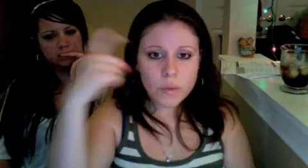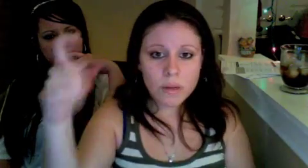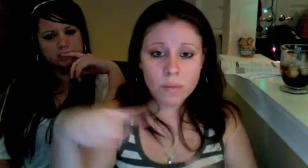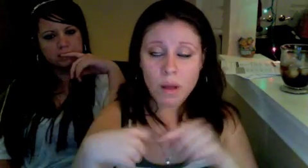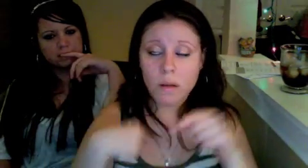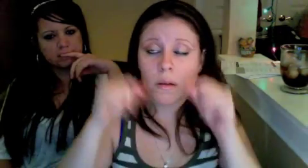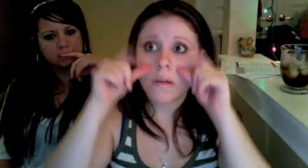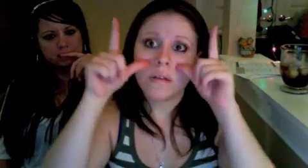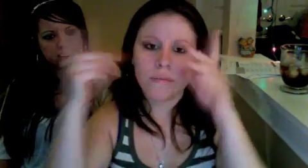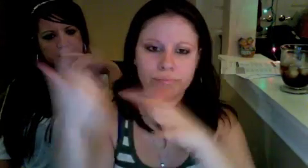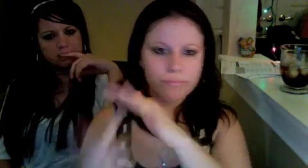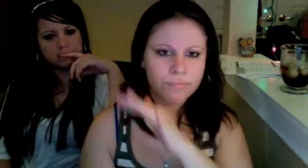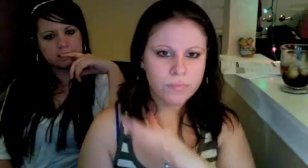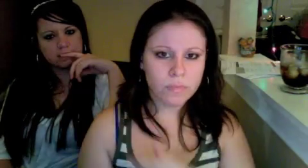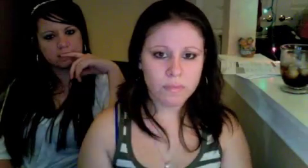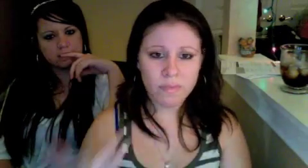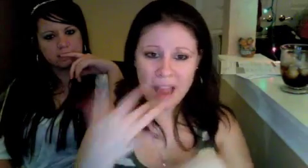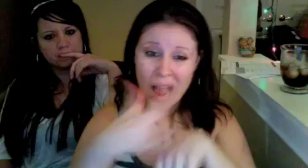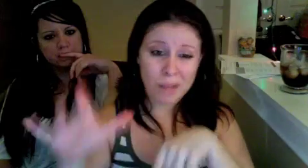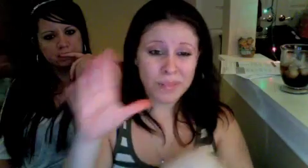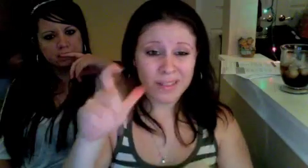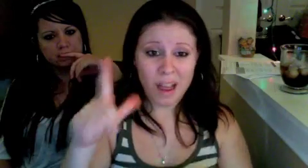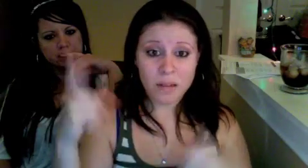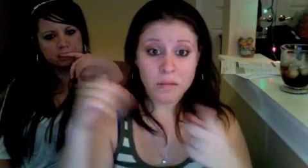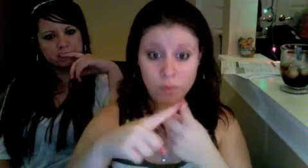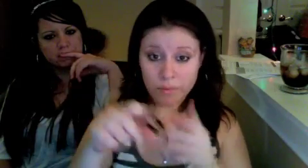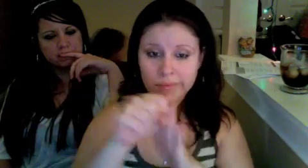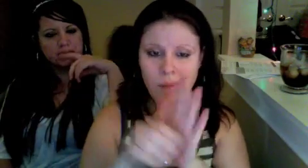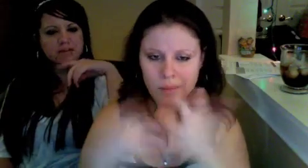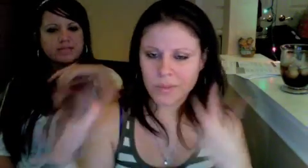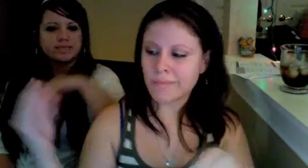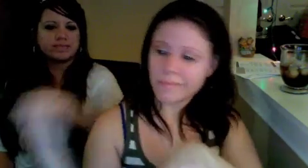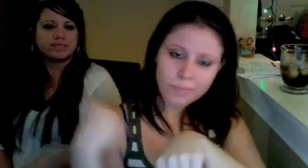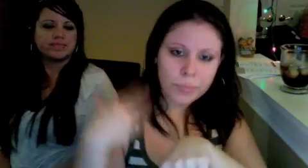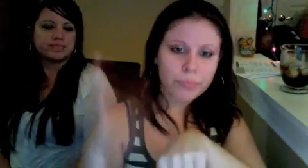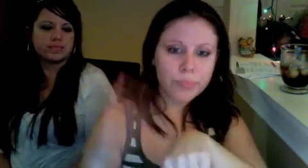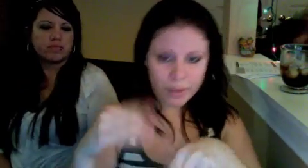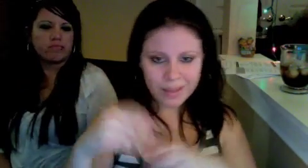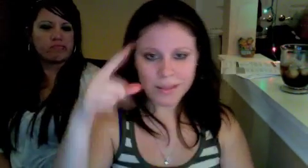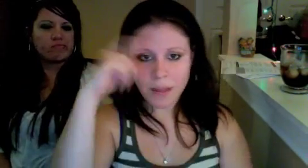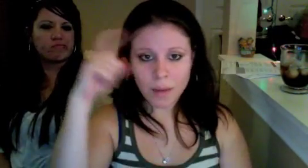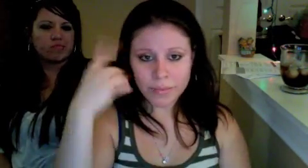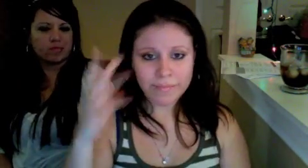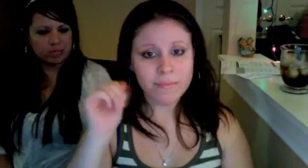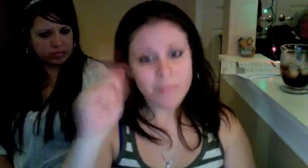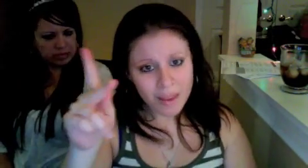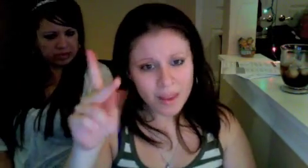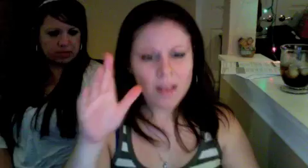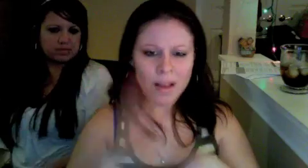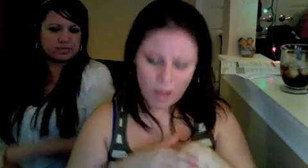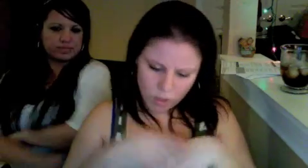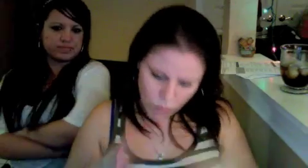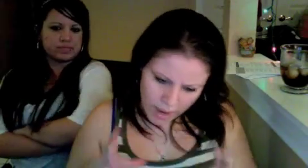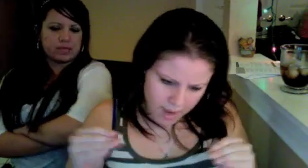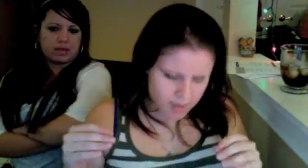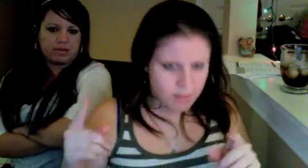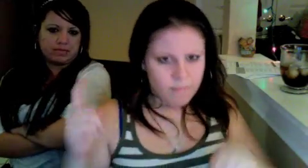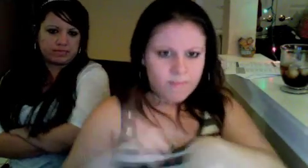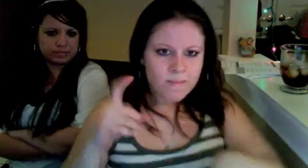she disappeared, just an empty cell until the state gave me parole. In the summer, came back intact and on track. But the fact